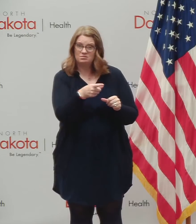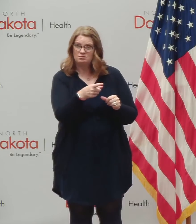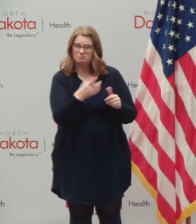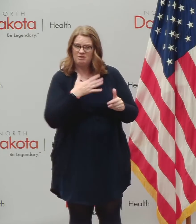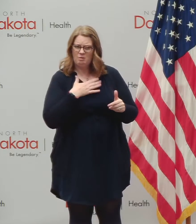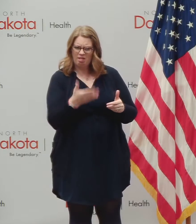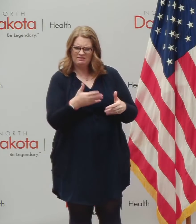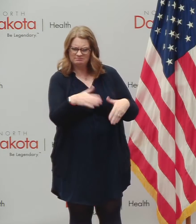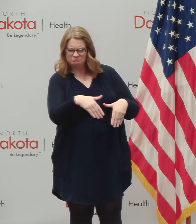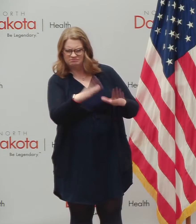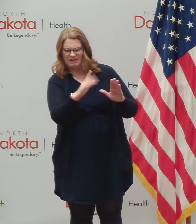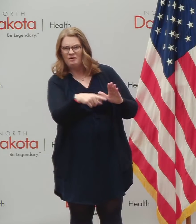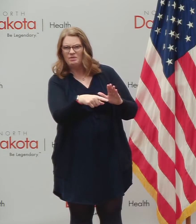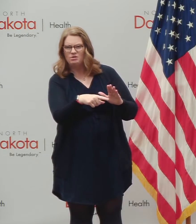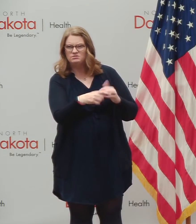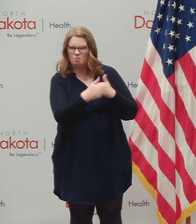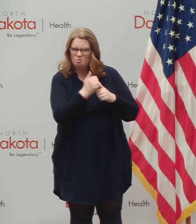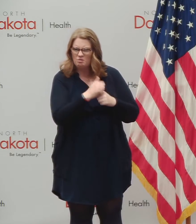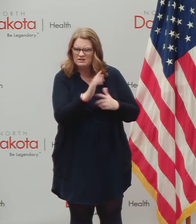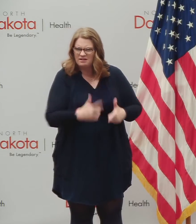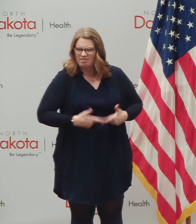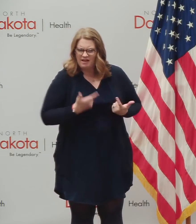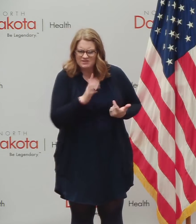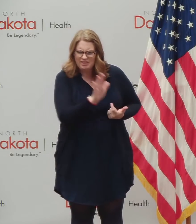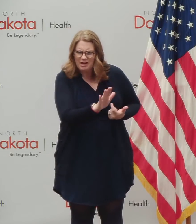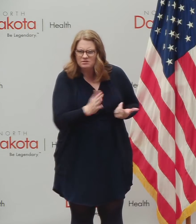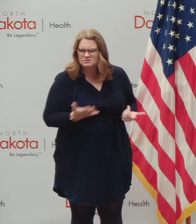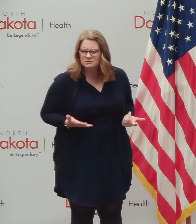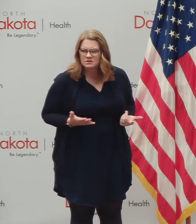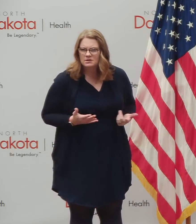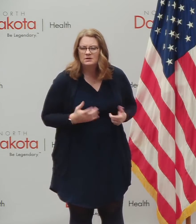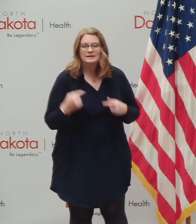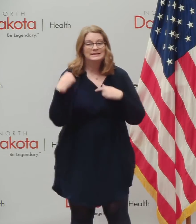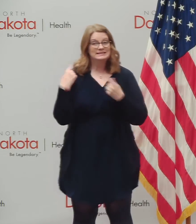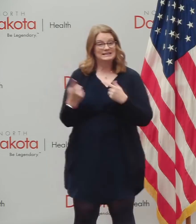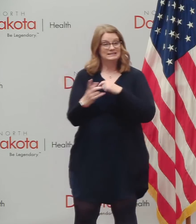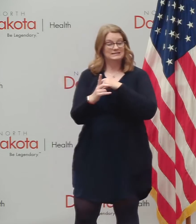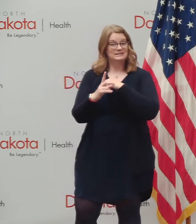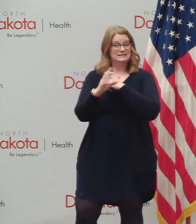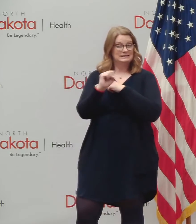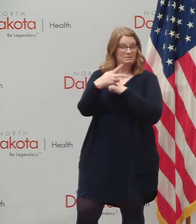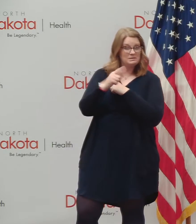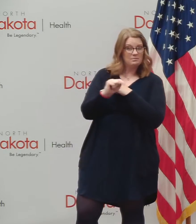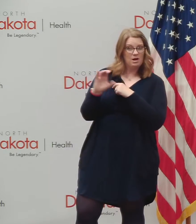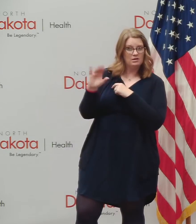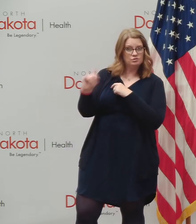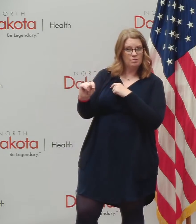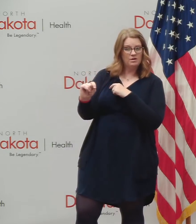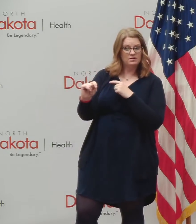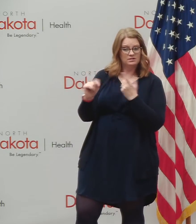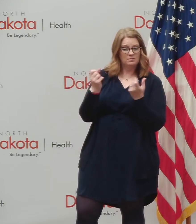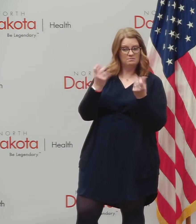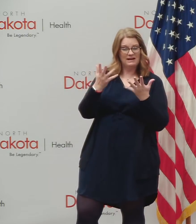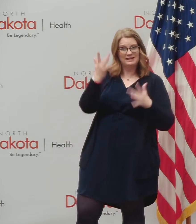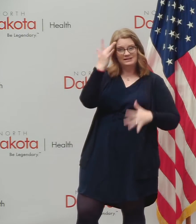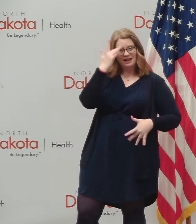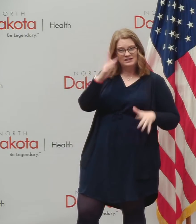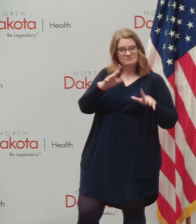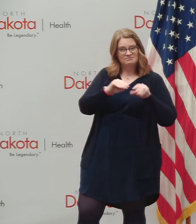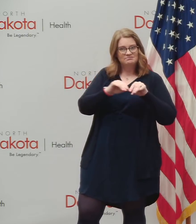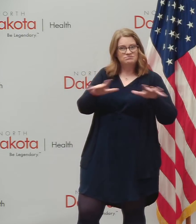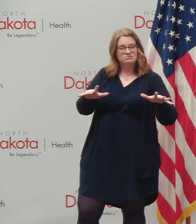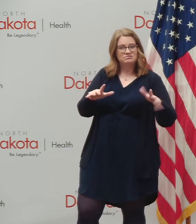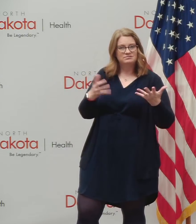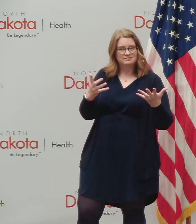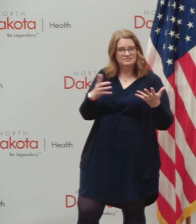that we've seen in the last, since late September and October, is related to community spread. It's related to